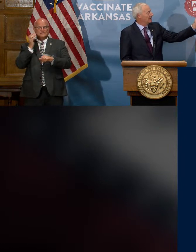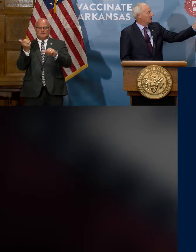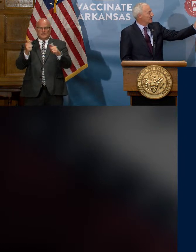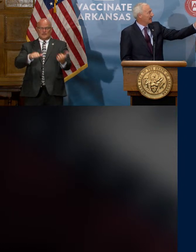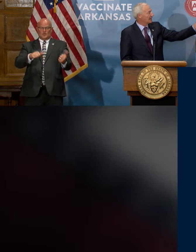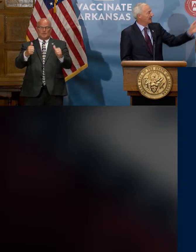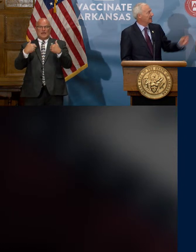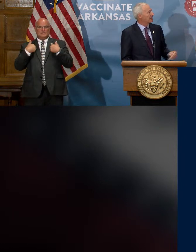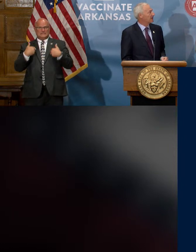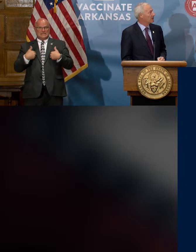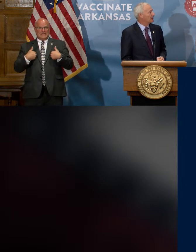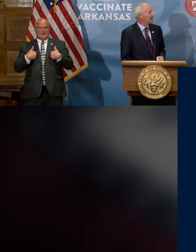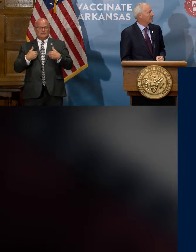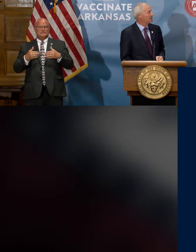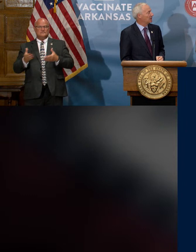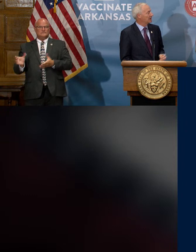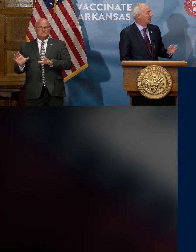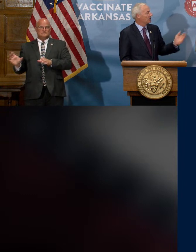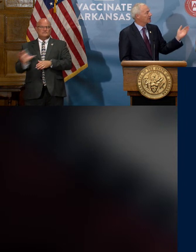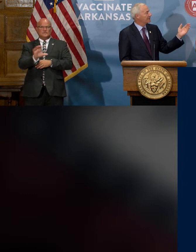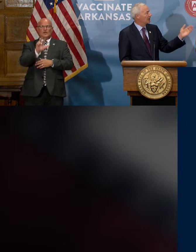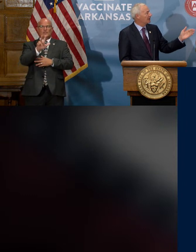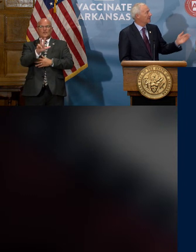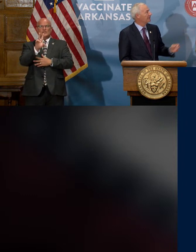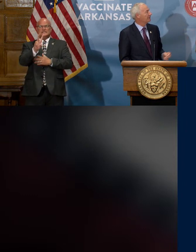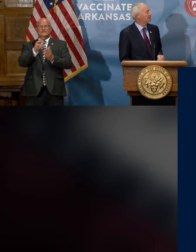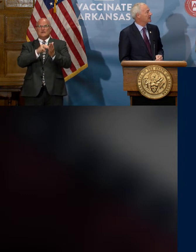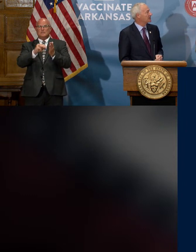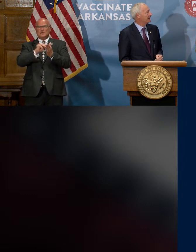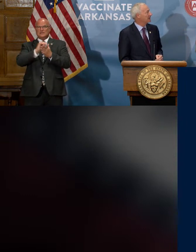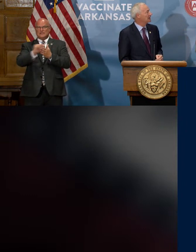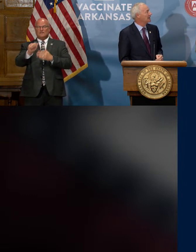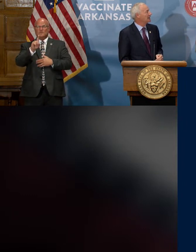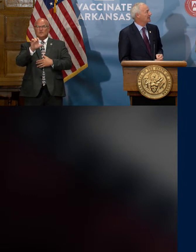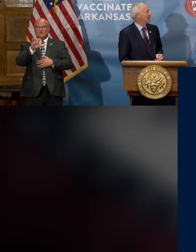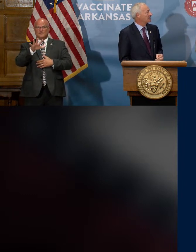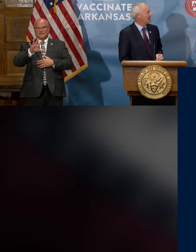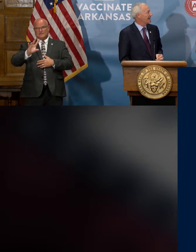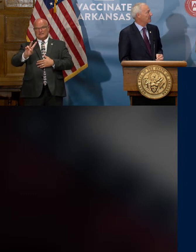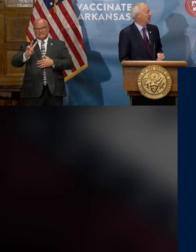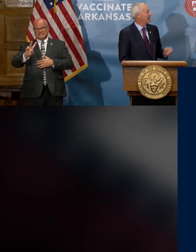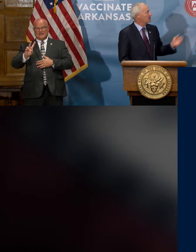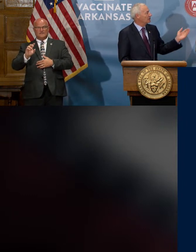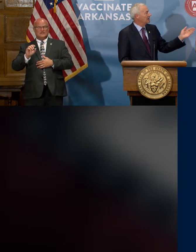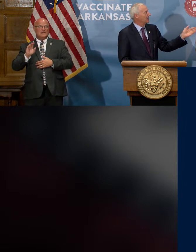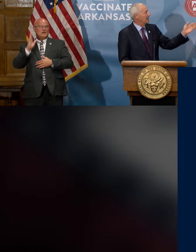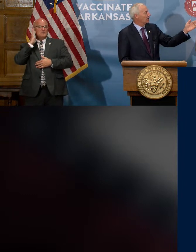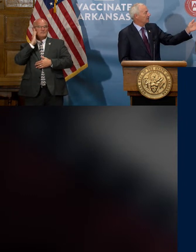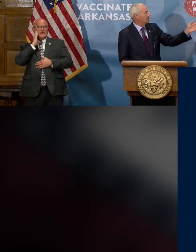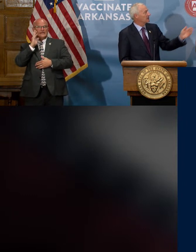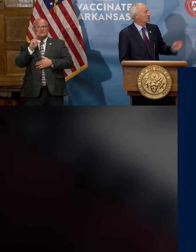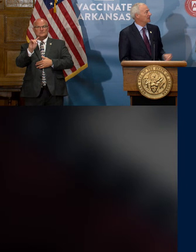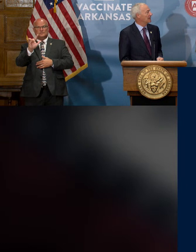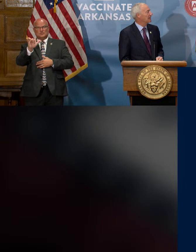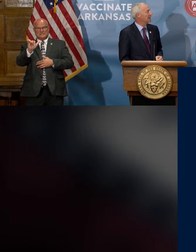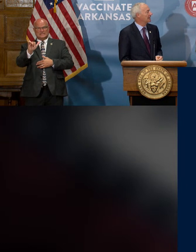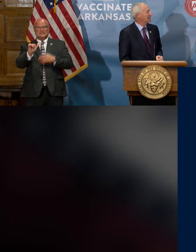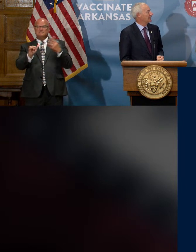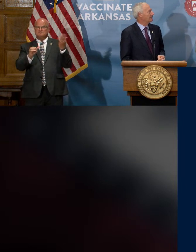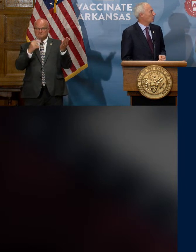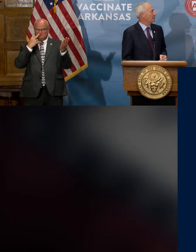Health was allocated $37 million for 157 staffed beds. Unity Health, you can